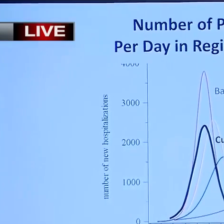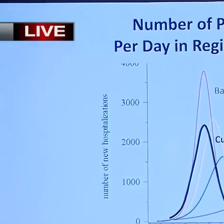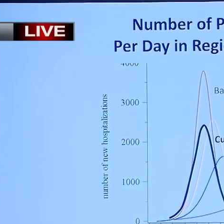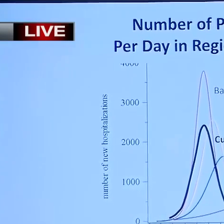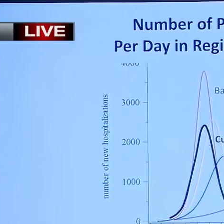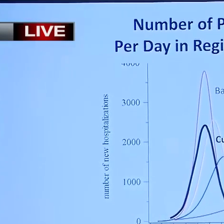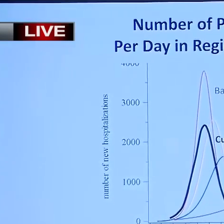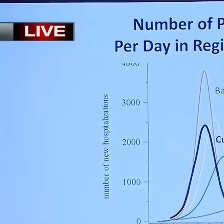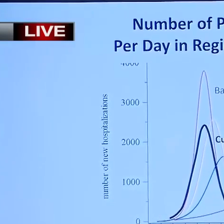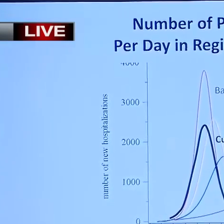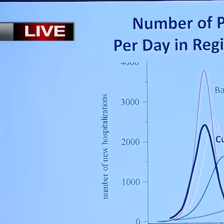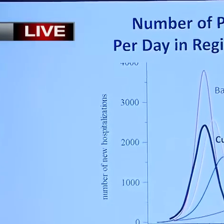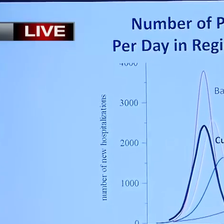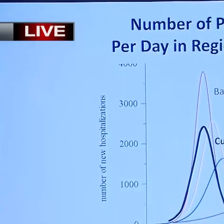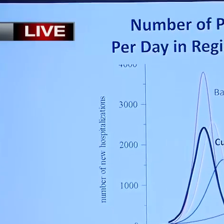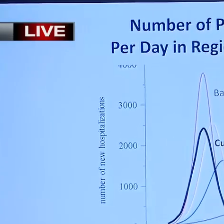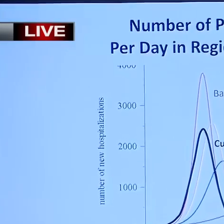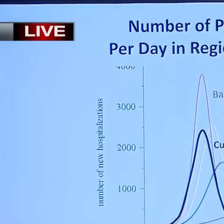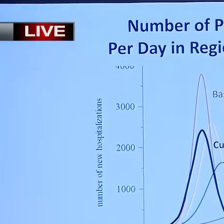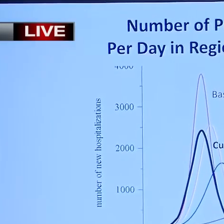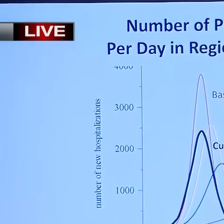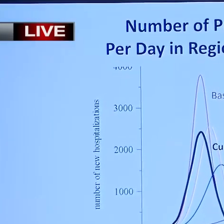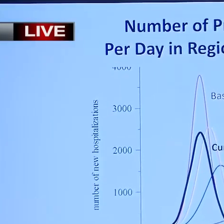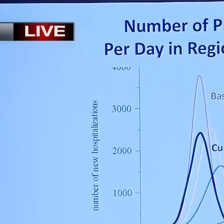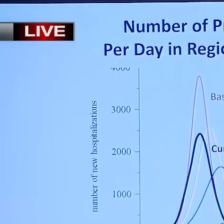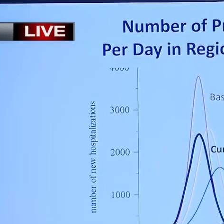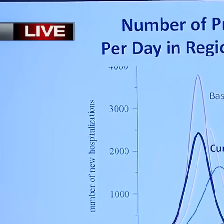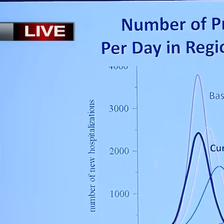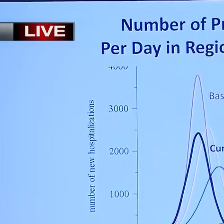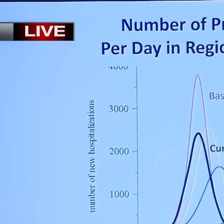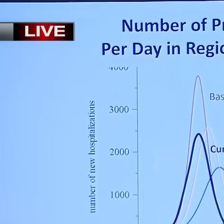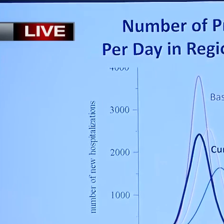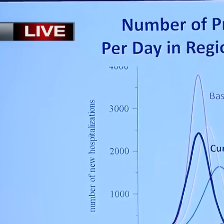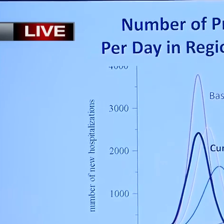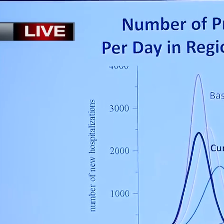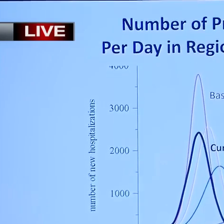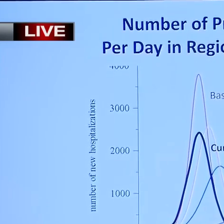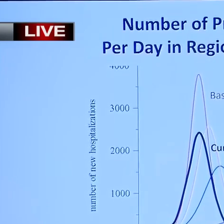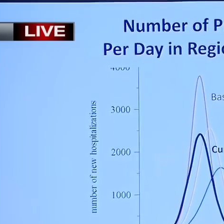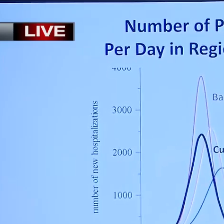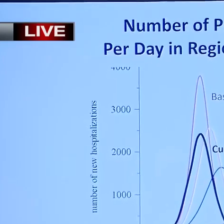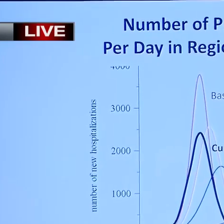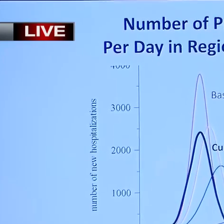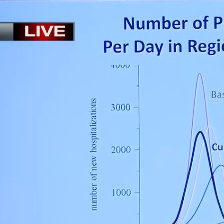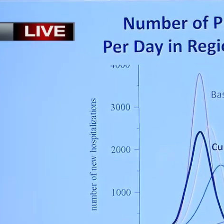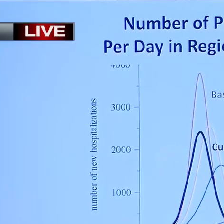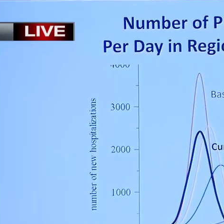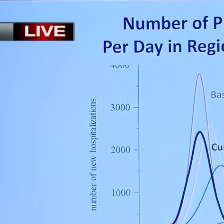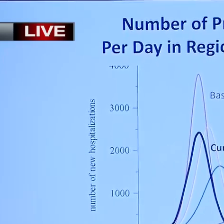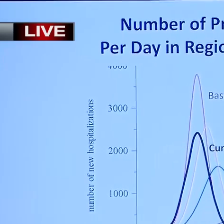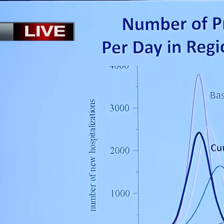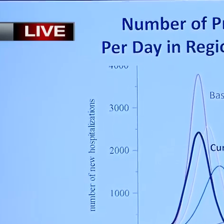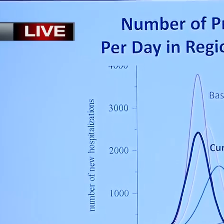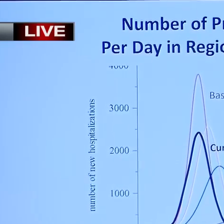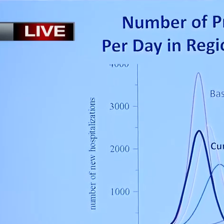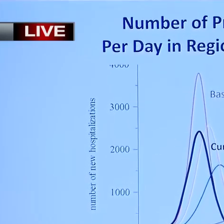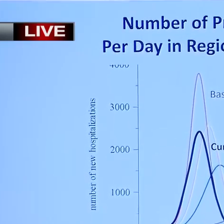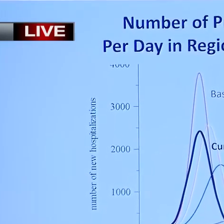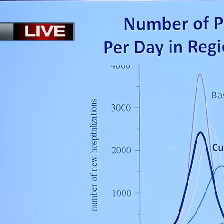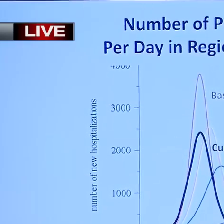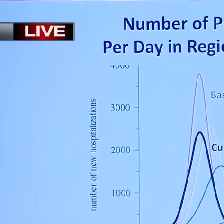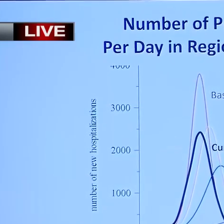to infection, and then looks at as that population changes and becomes infected, we see these numbers start to rise. And